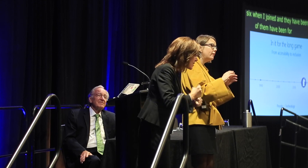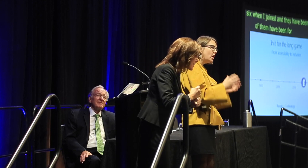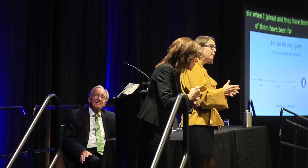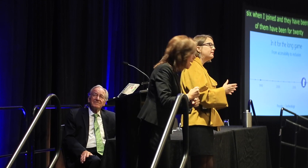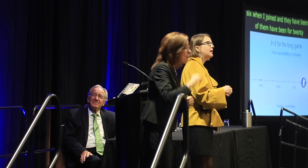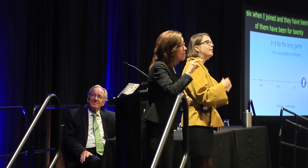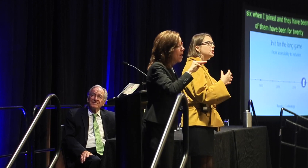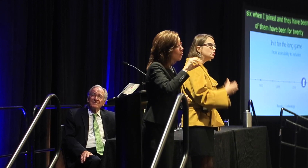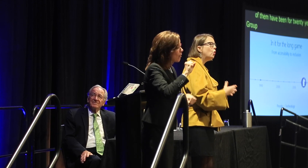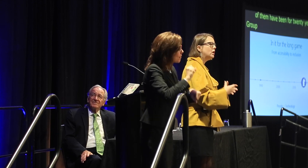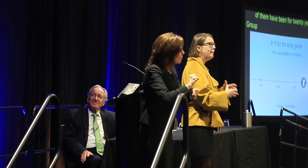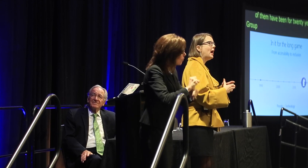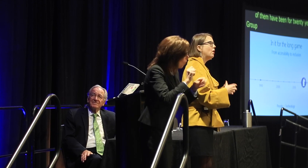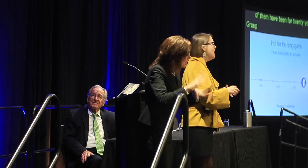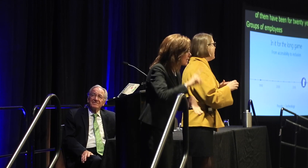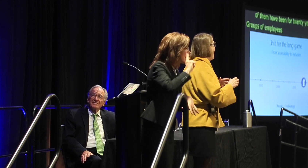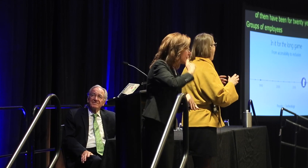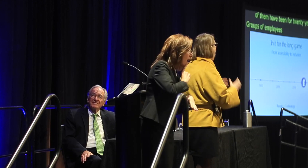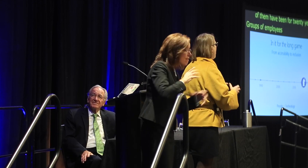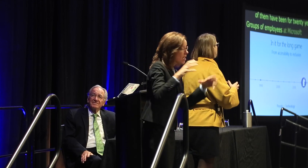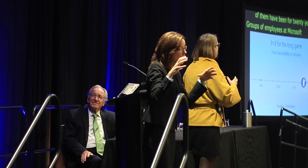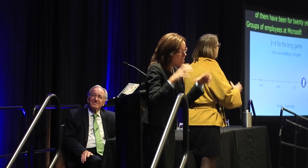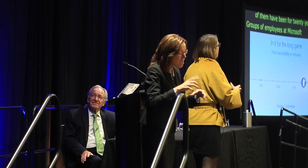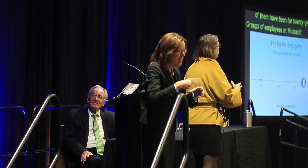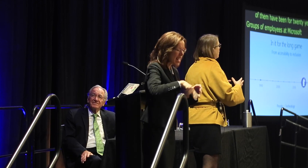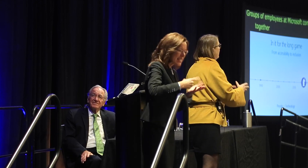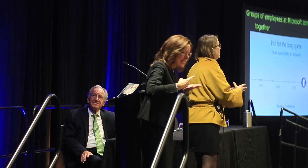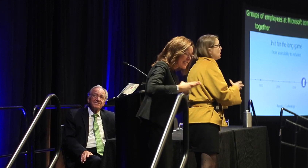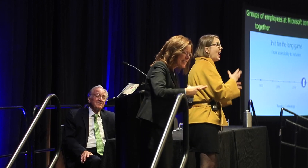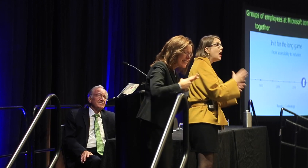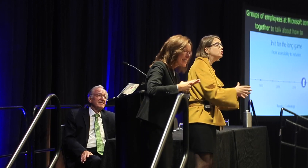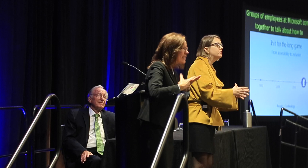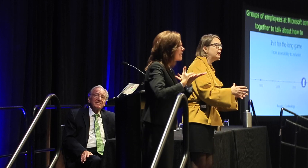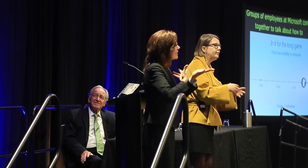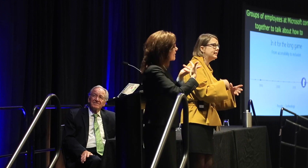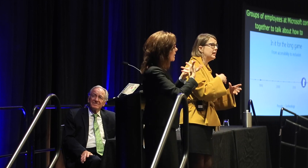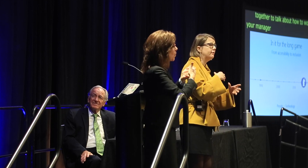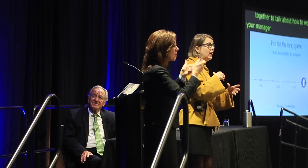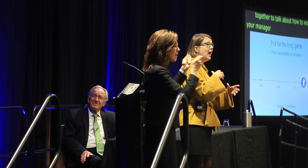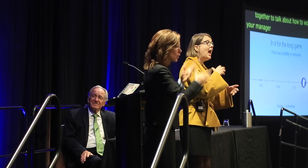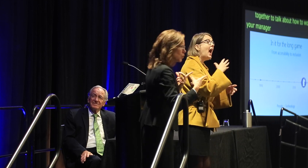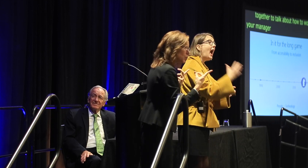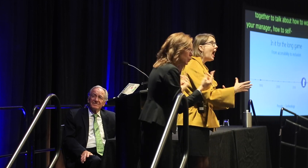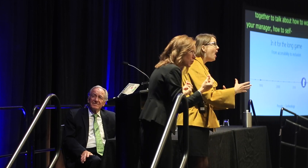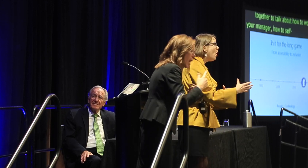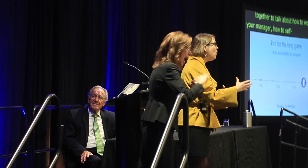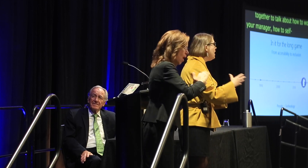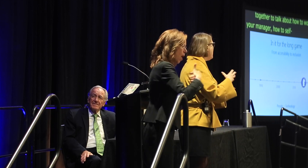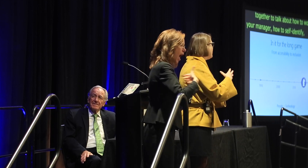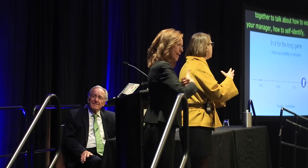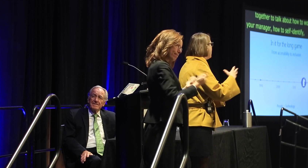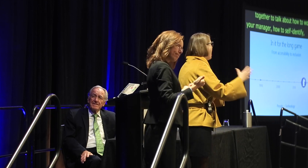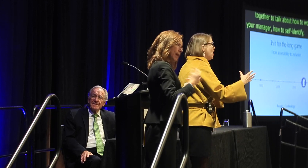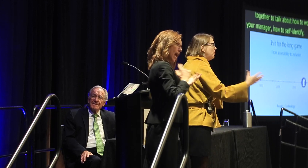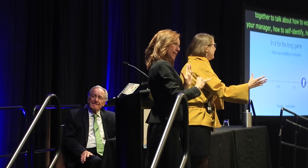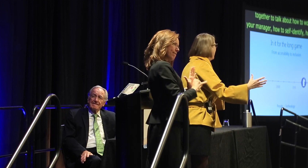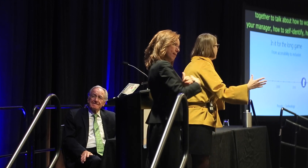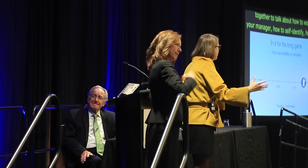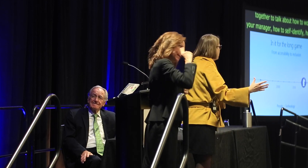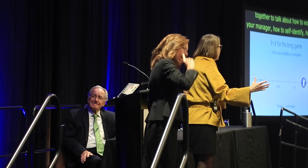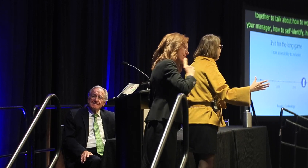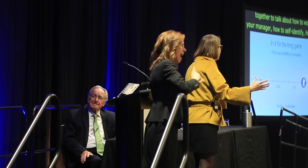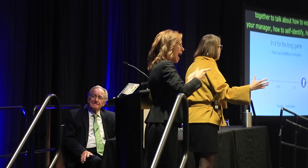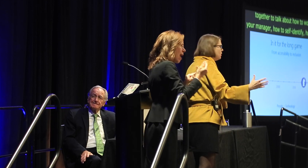at Microsoft coming together to talk about how to work with your manager, how to self-identify, aren't